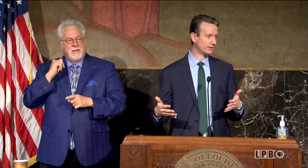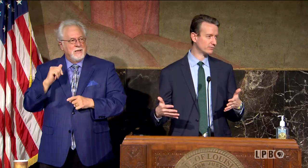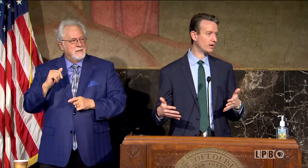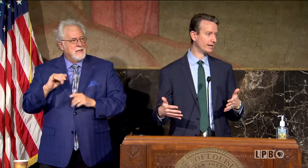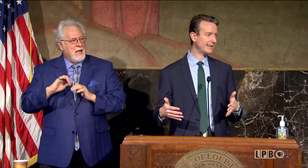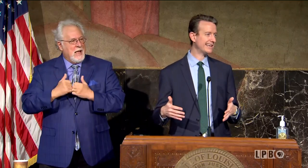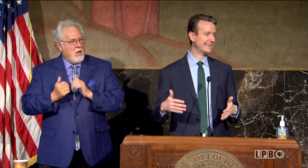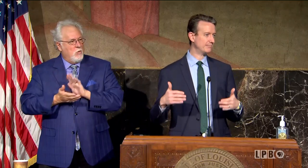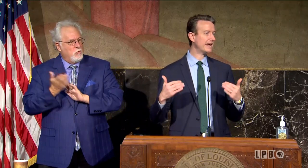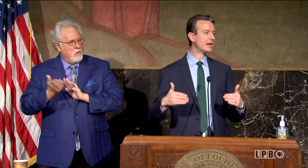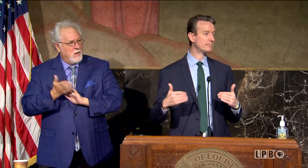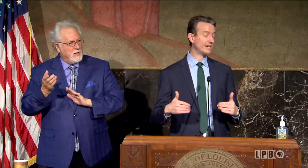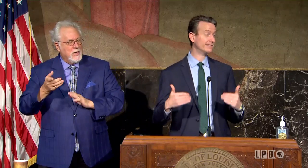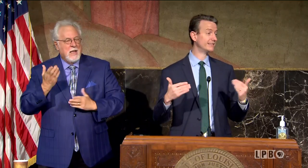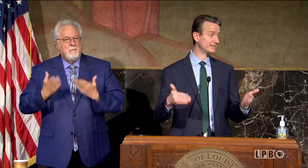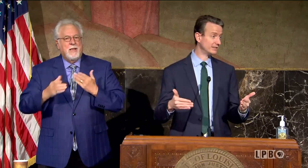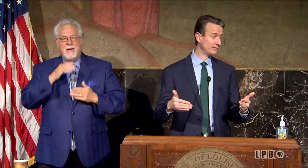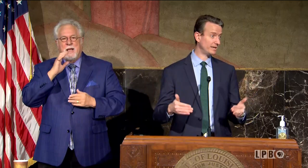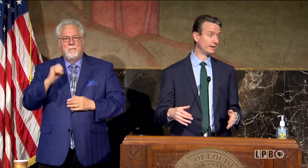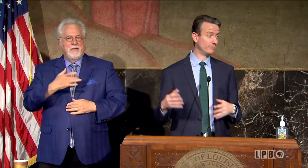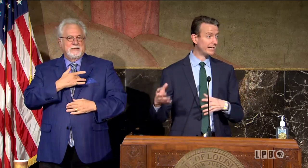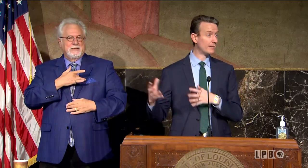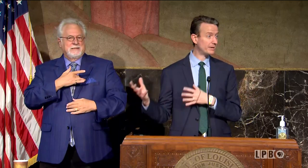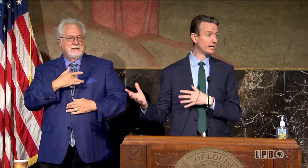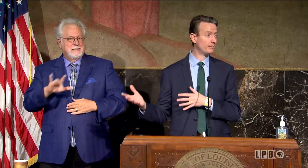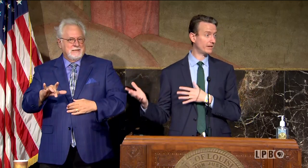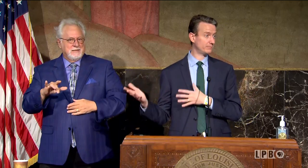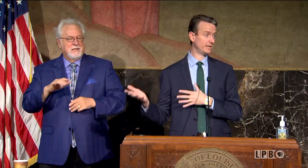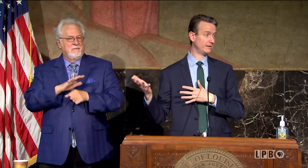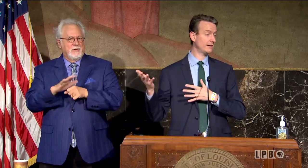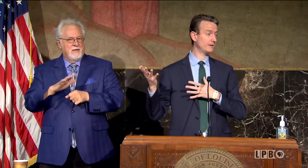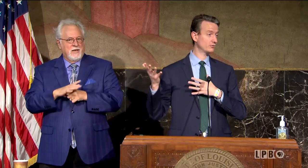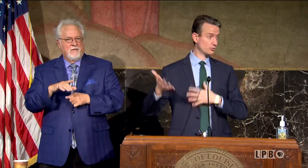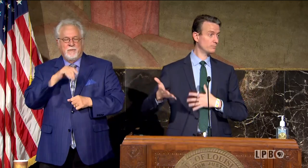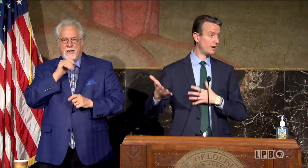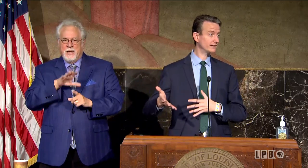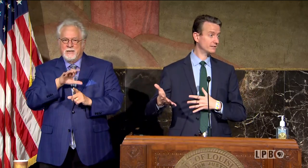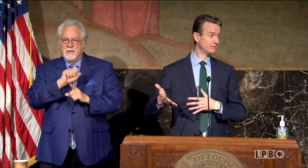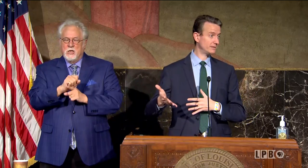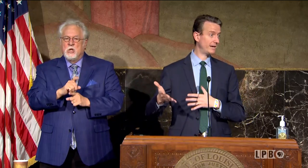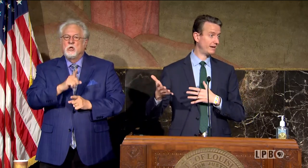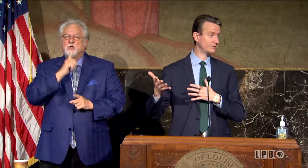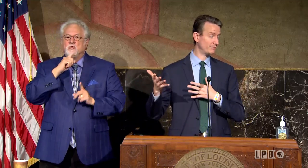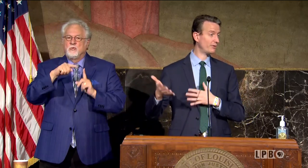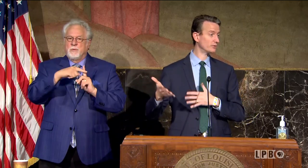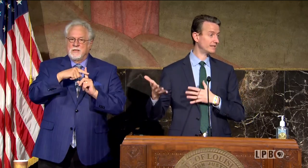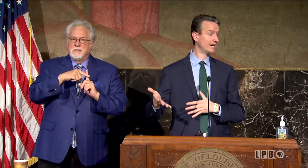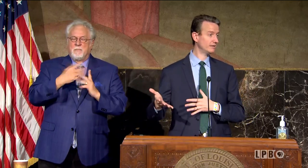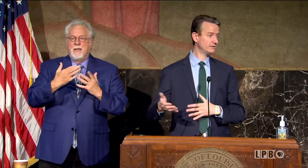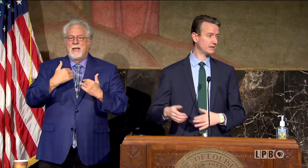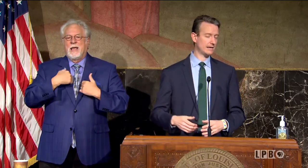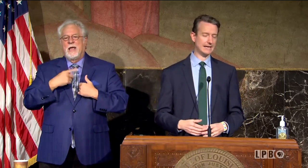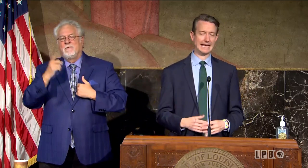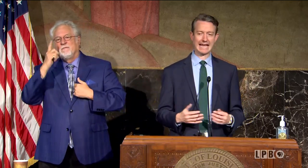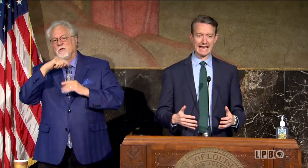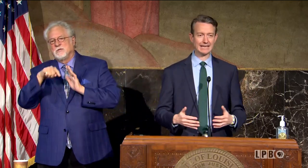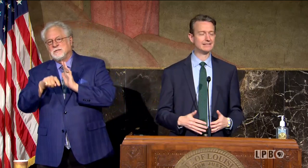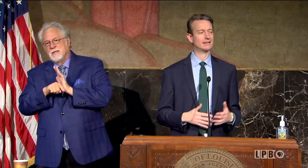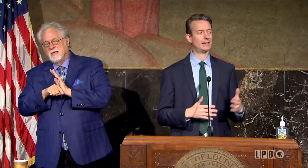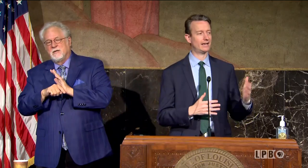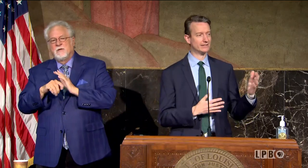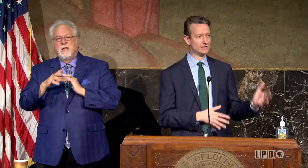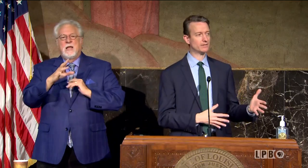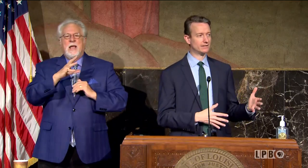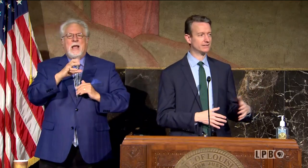nature of how it's run, may not be as sensitive, meaning it may not pick up as many true positives. It may have some false negatives.